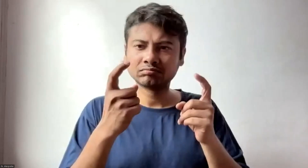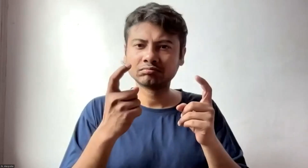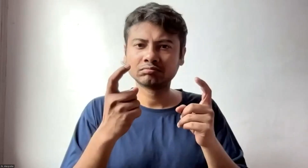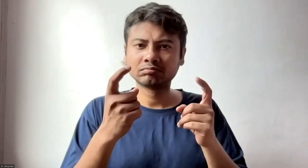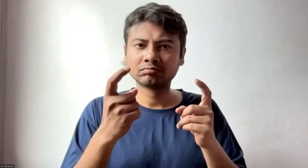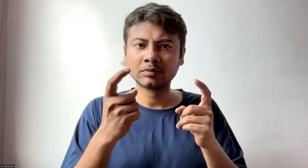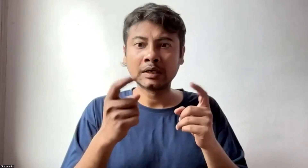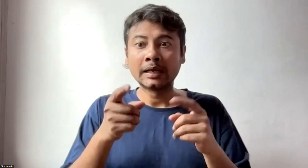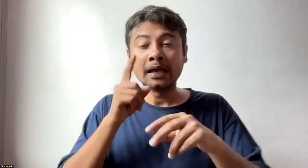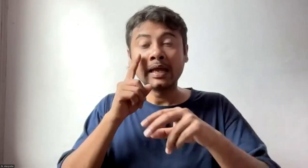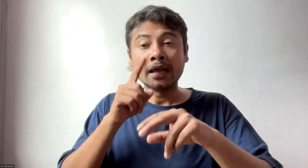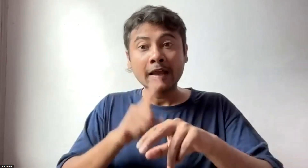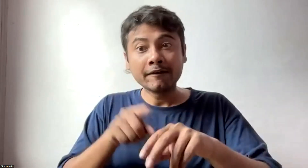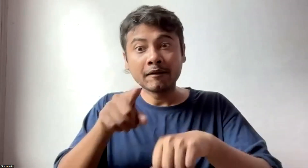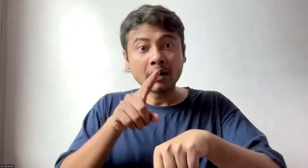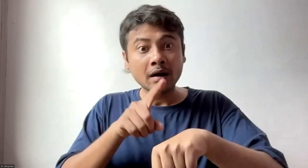modes.